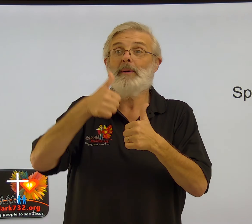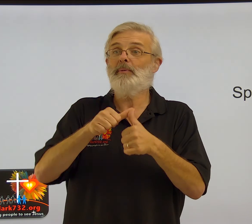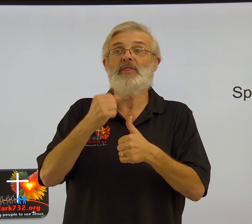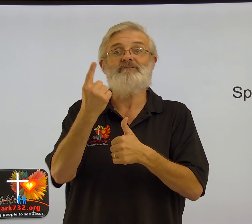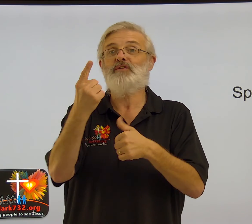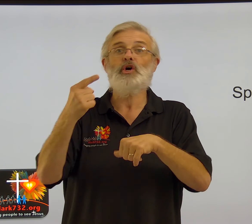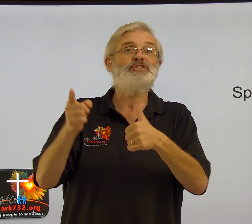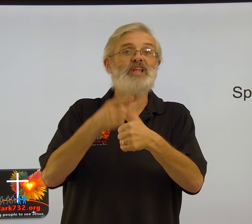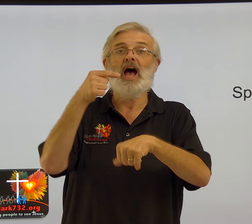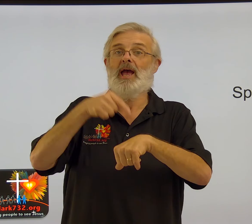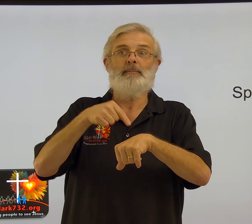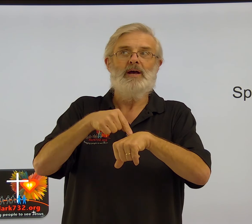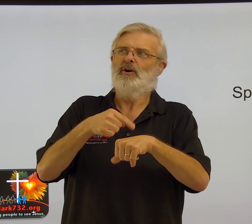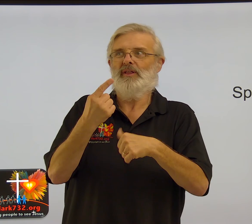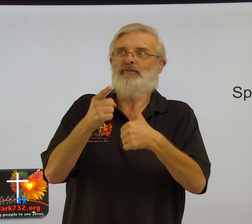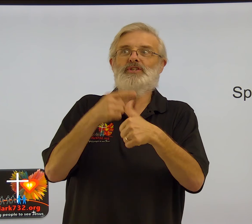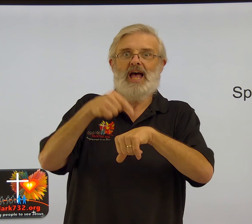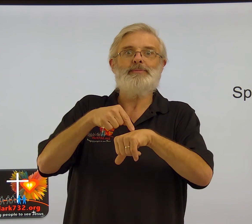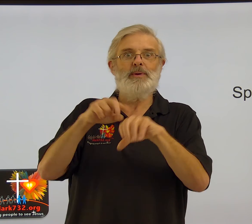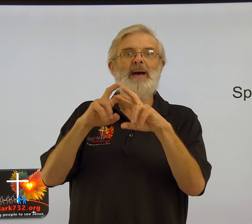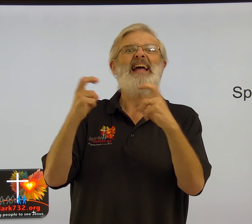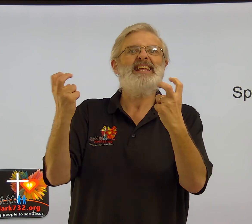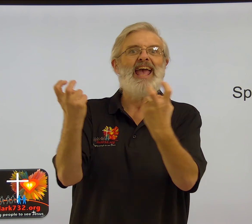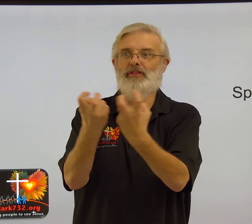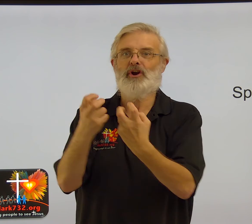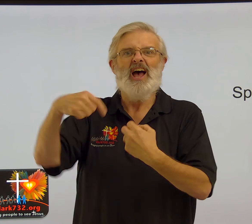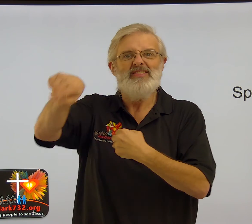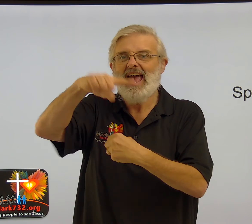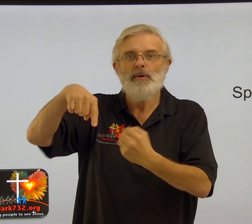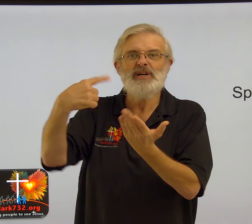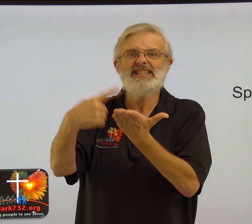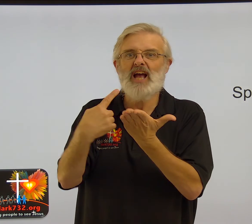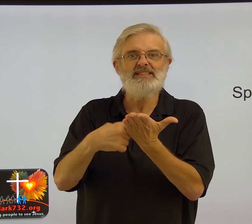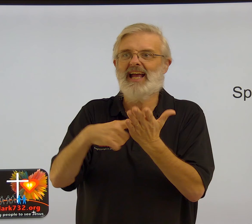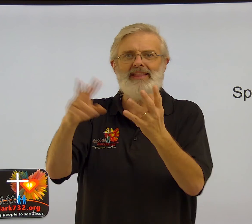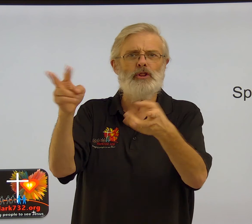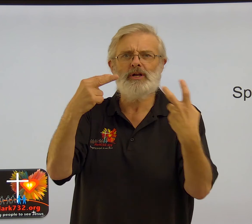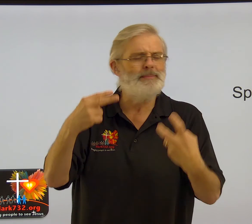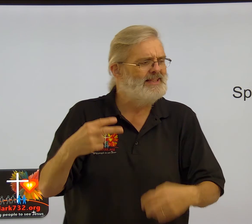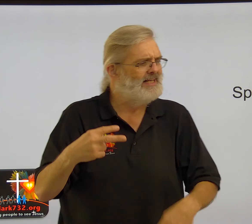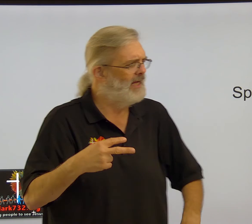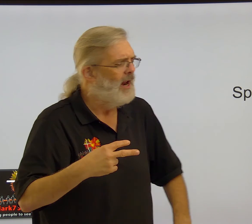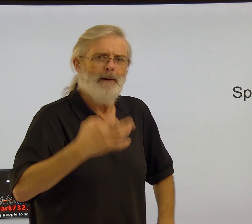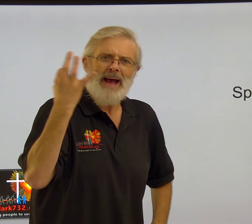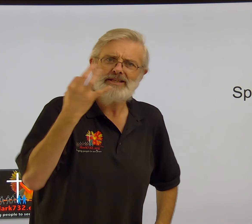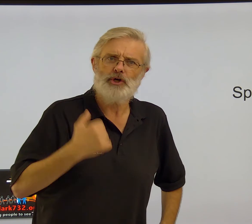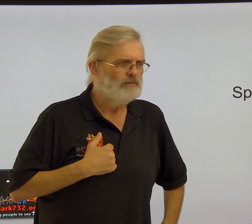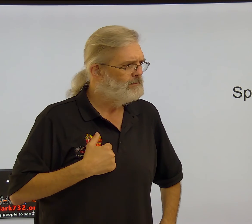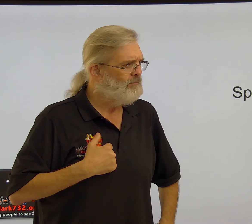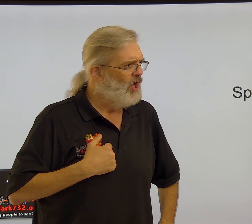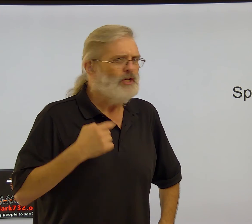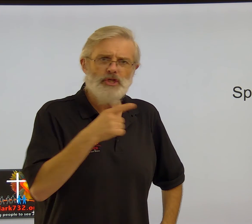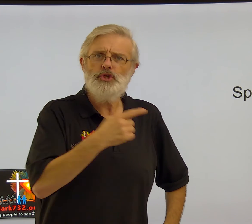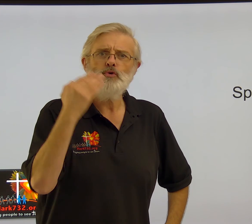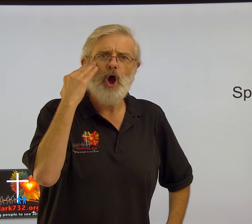the first times we met together, they were discussing, and they looked at me and they said, Pastor, did you know there